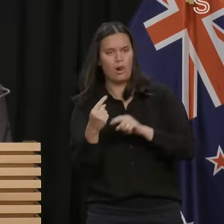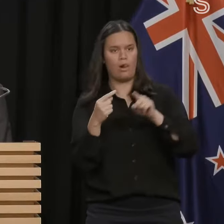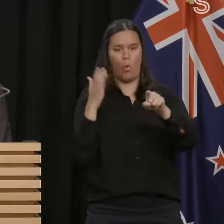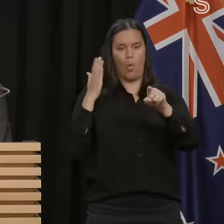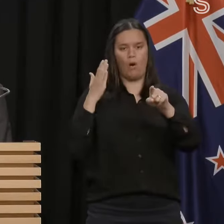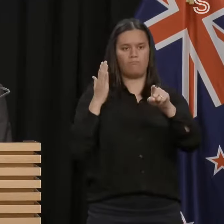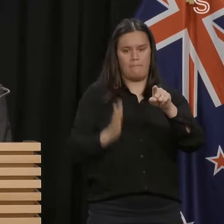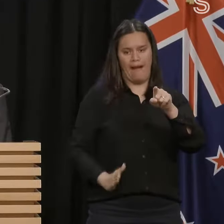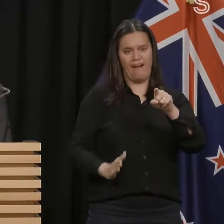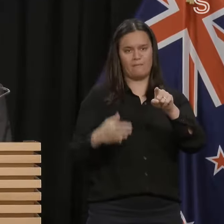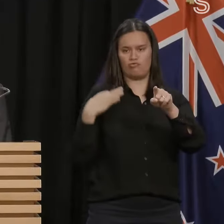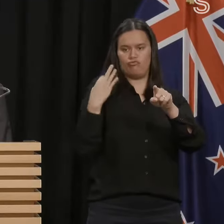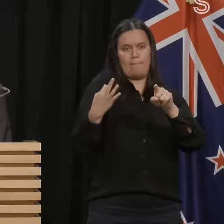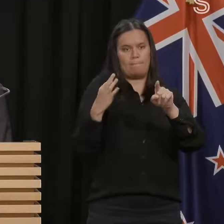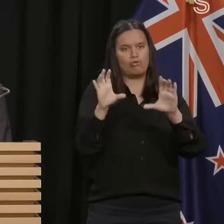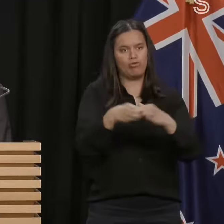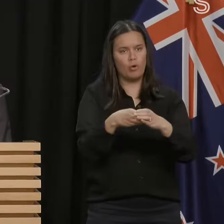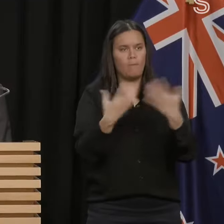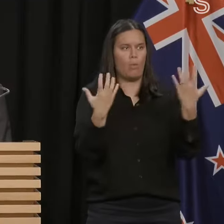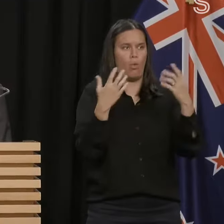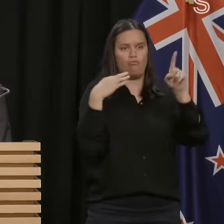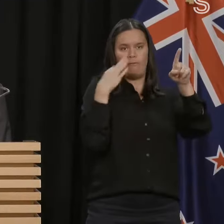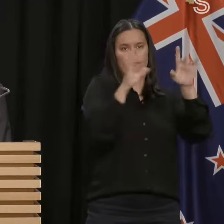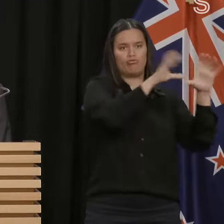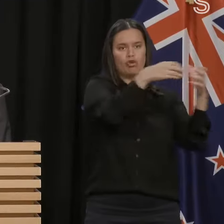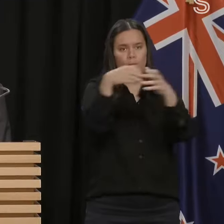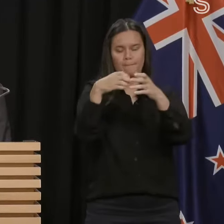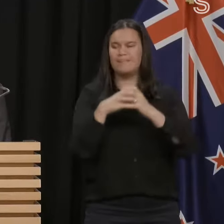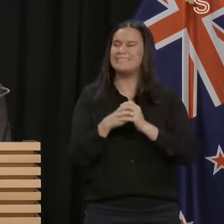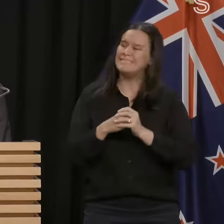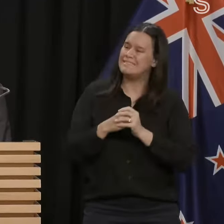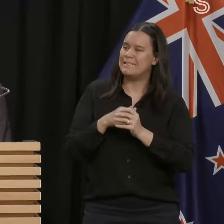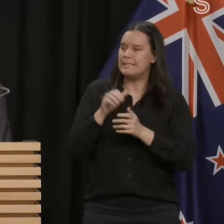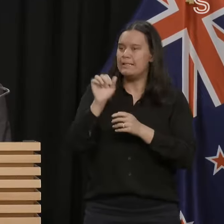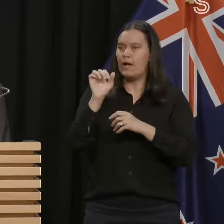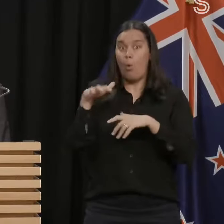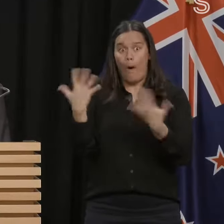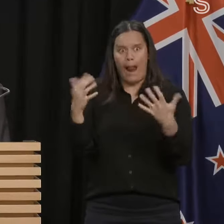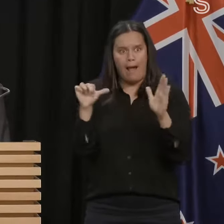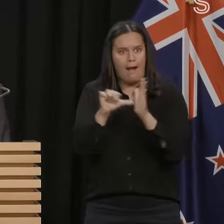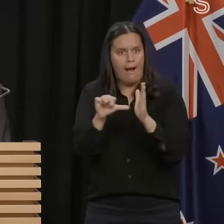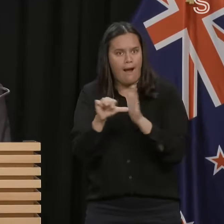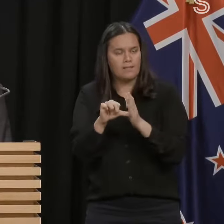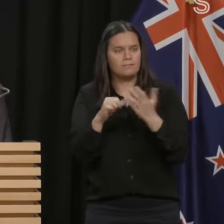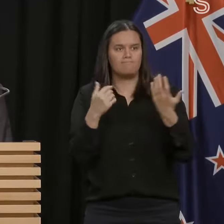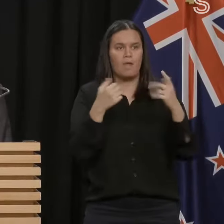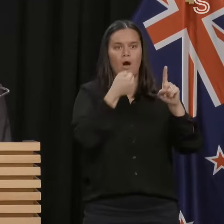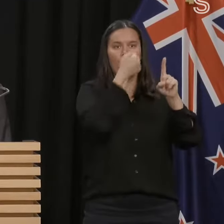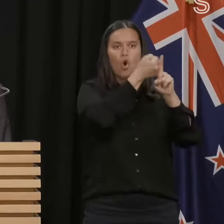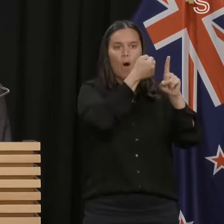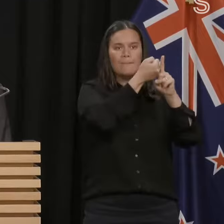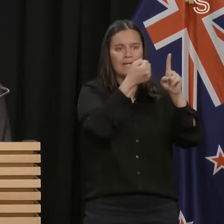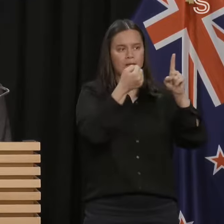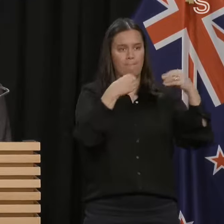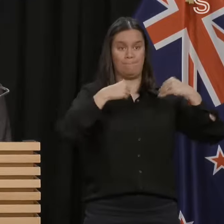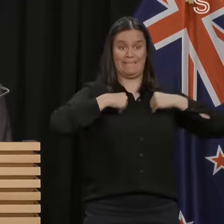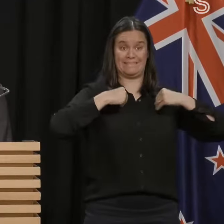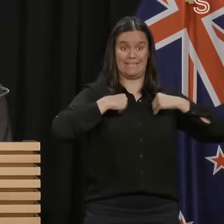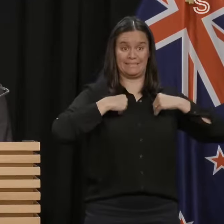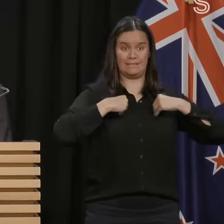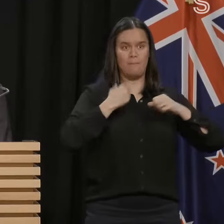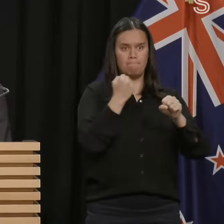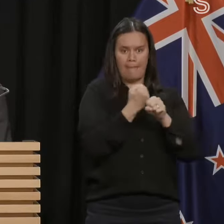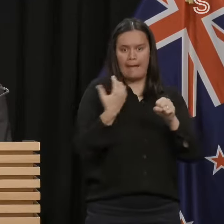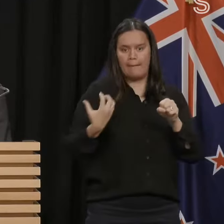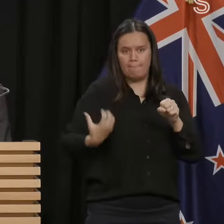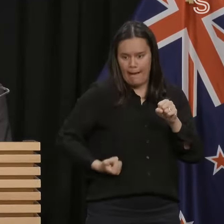behalf of a client, I don't really see you could differentiate that from a lobbying firm lobbying on behalf of a client. On the other